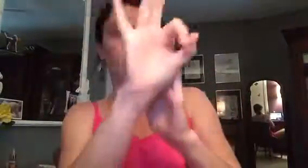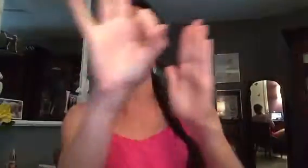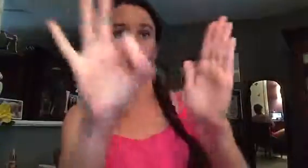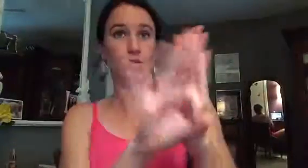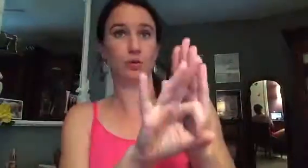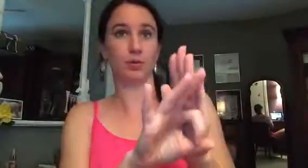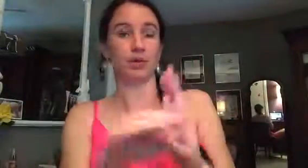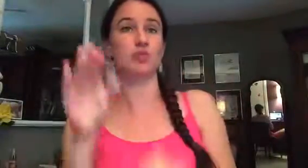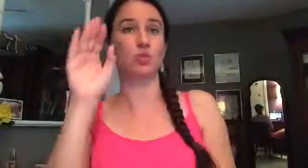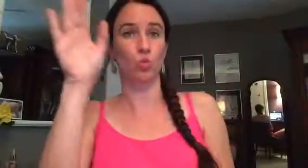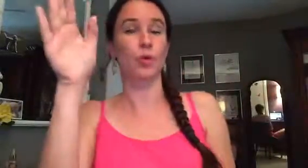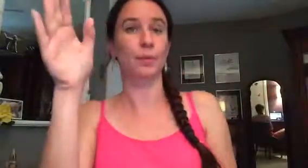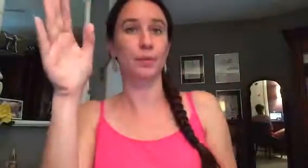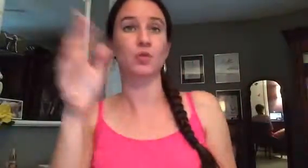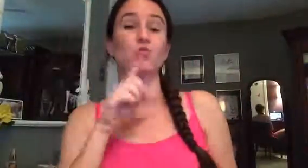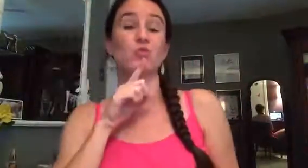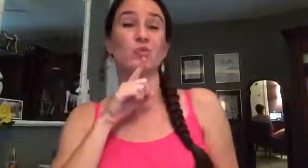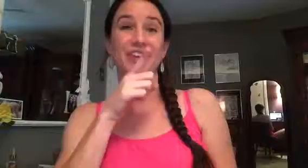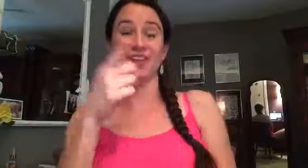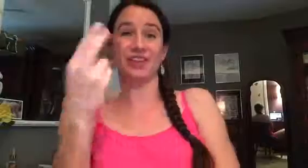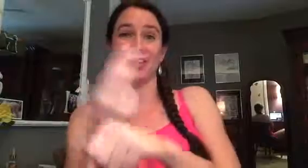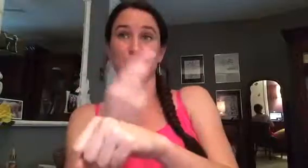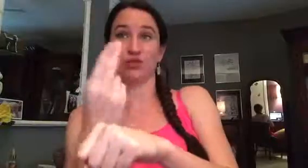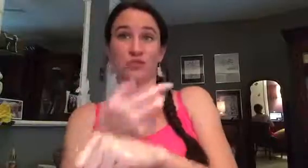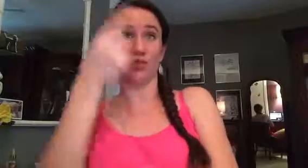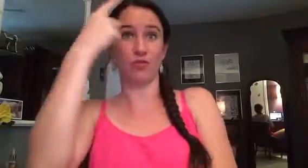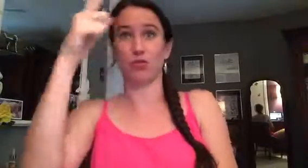really useful to you all.